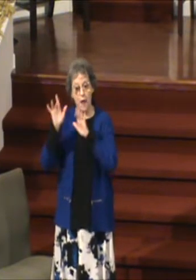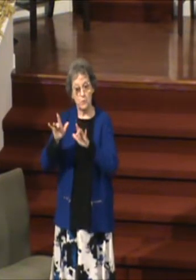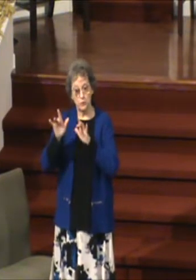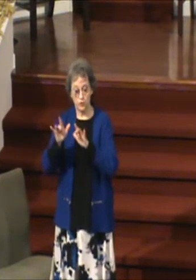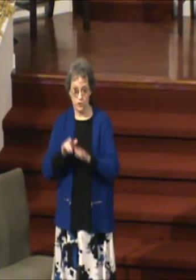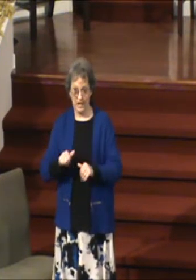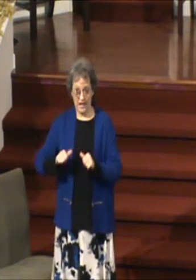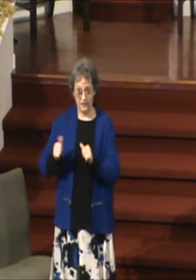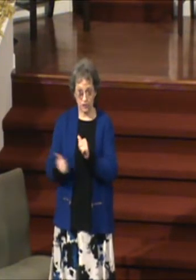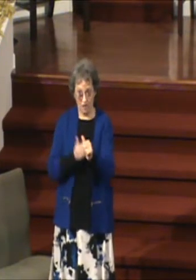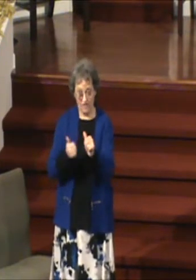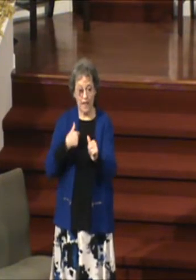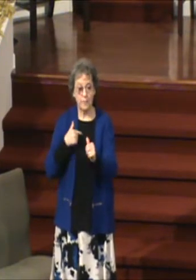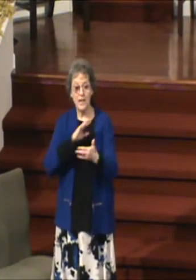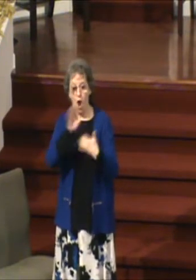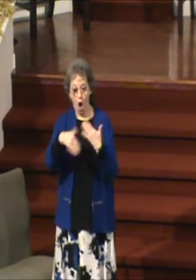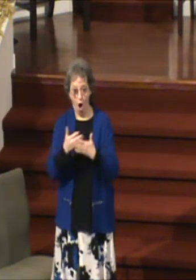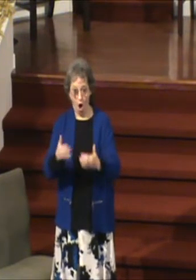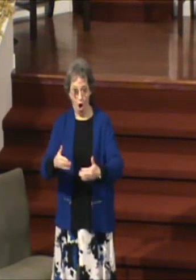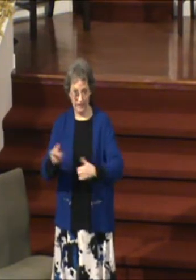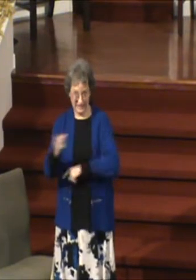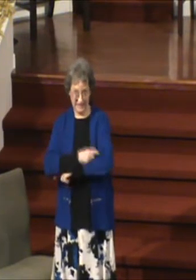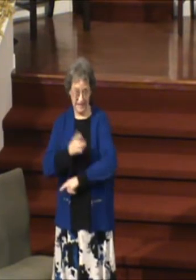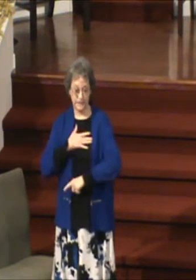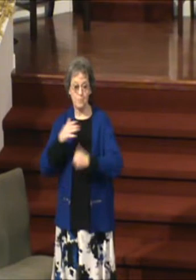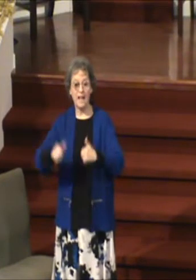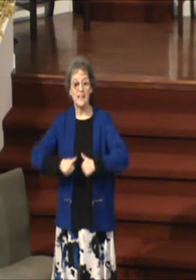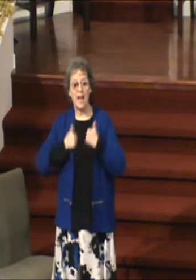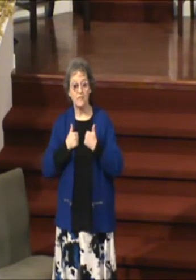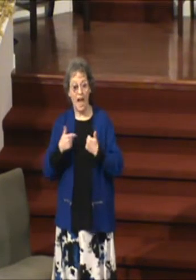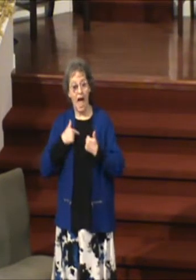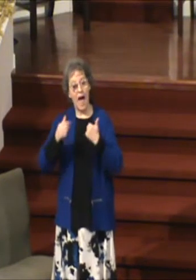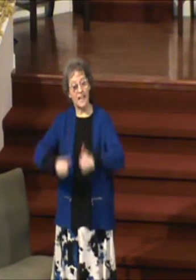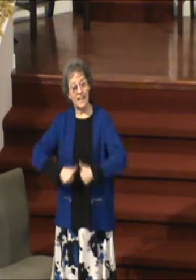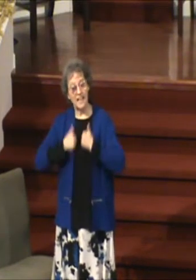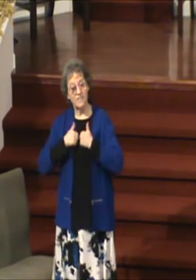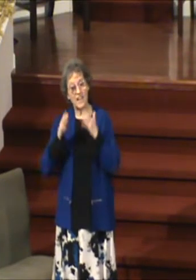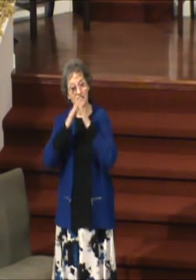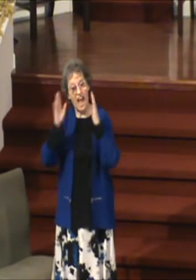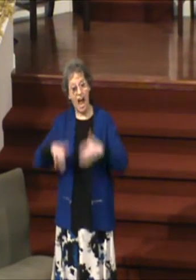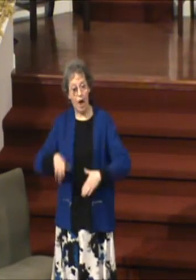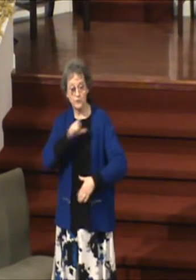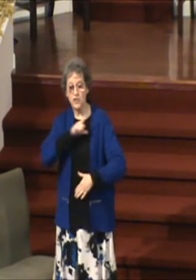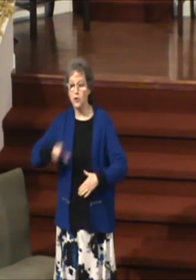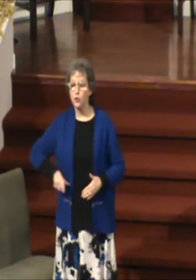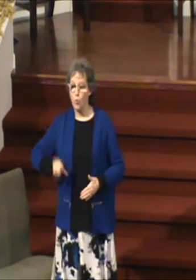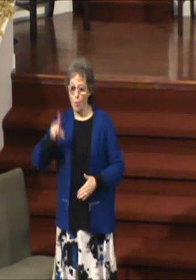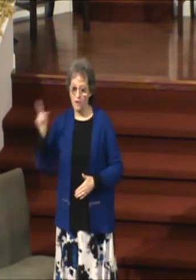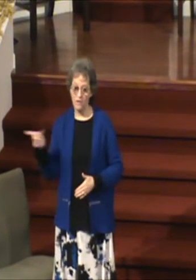me all the days of my life, and I will dwell in the house of the Lord forever.